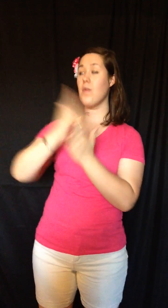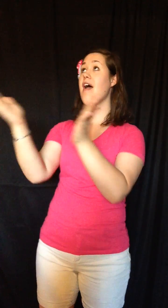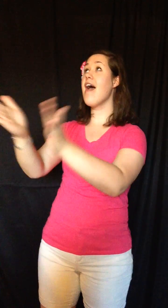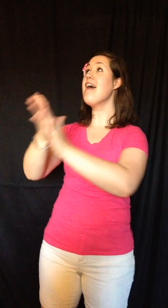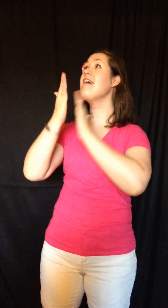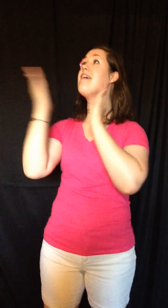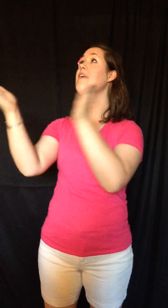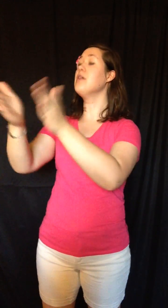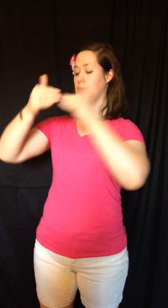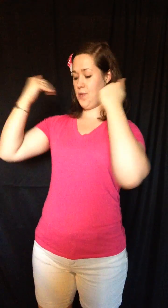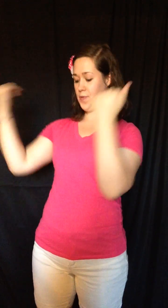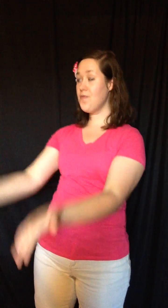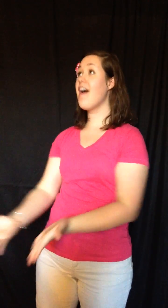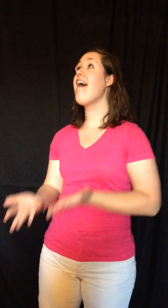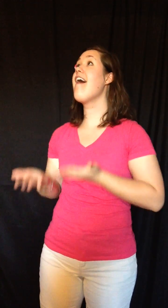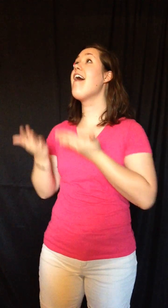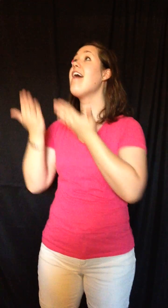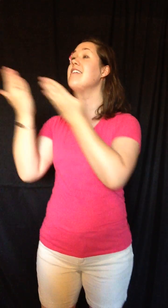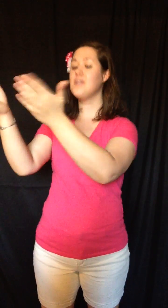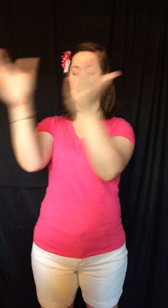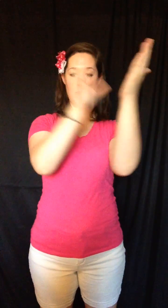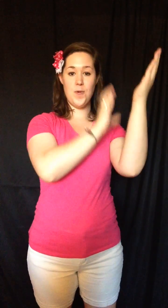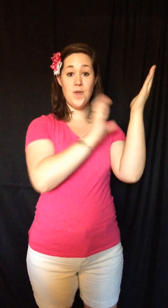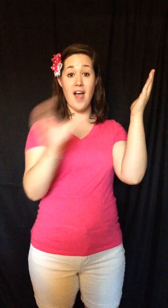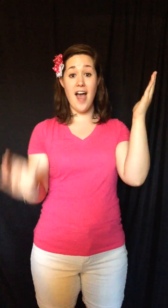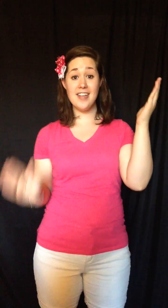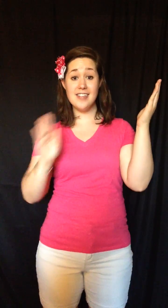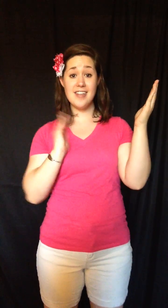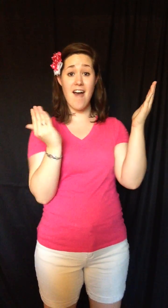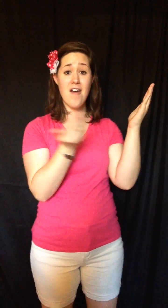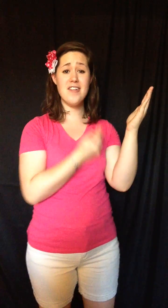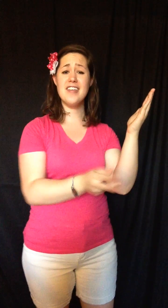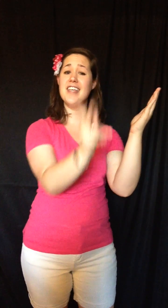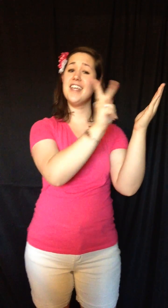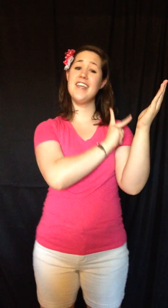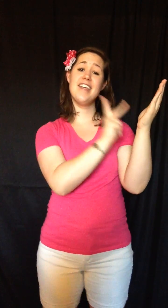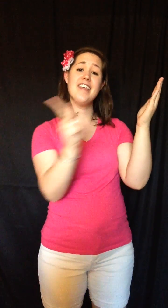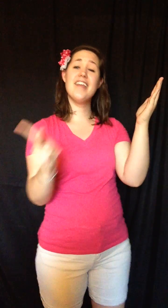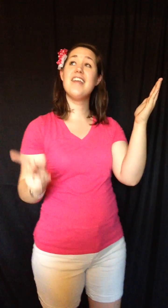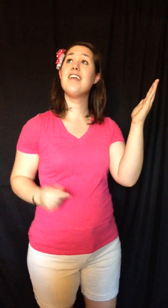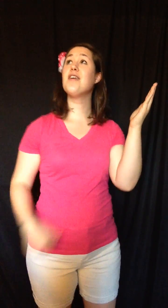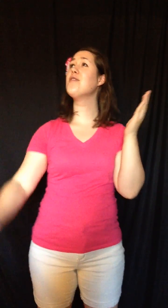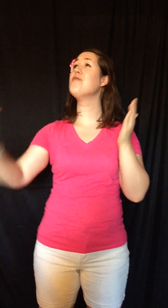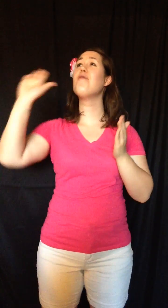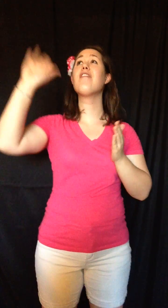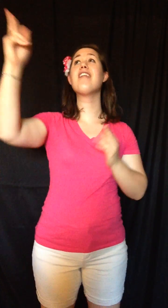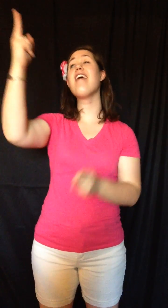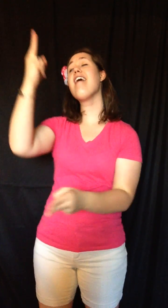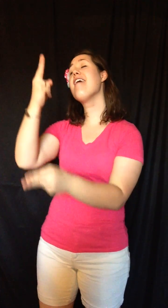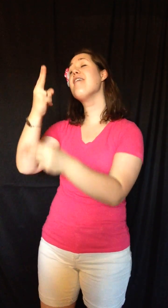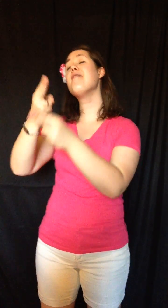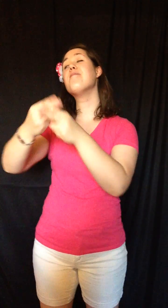praise will rise to Christ our King Your name,